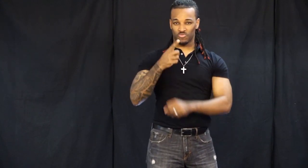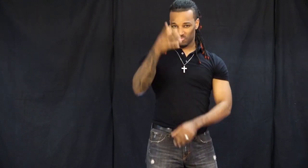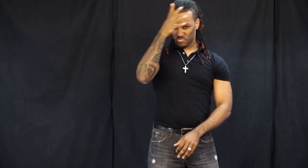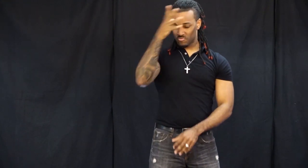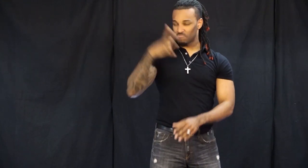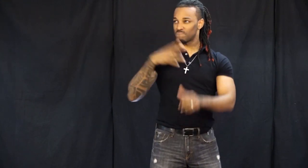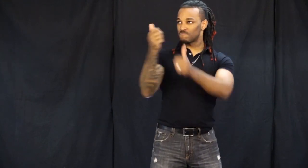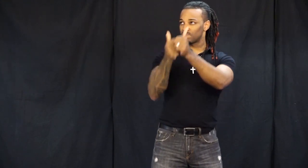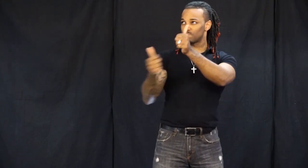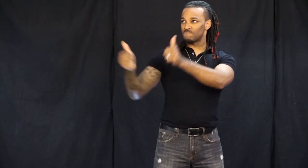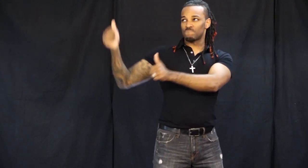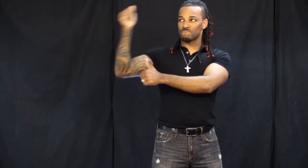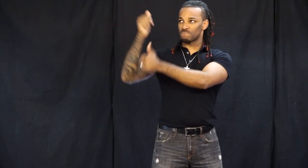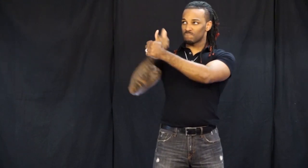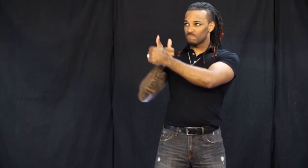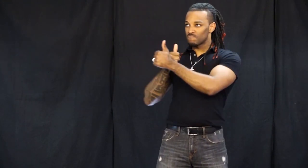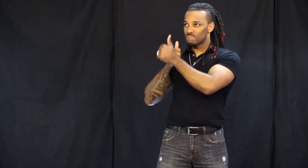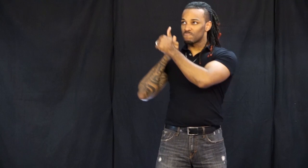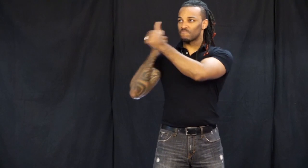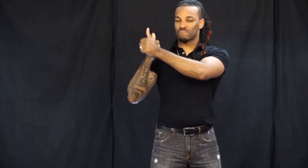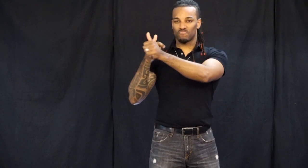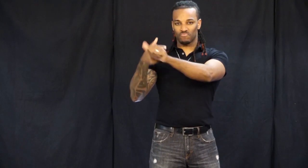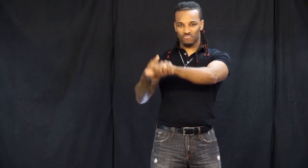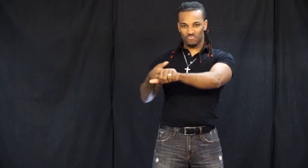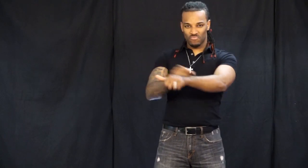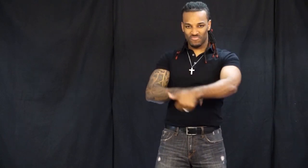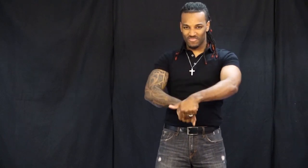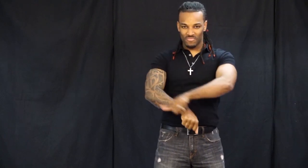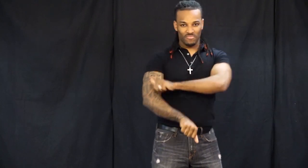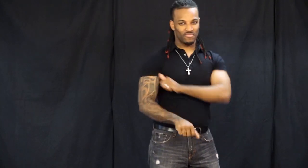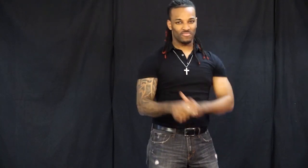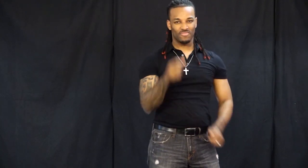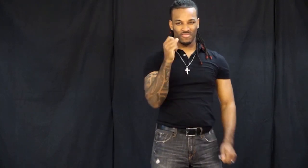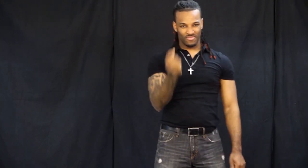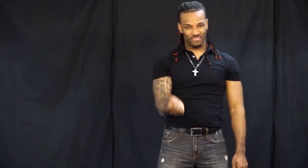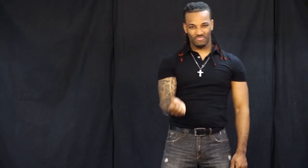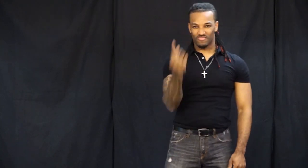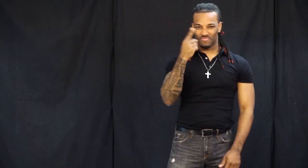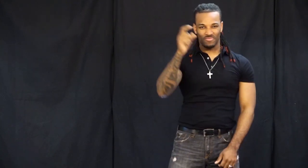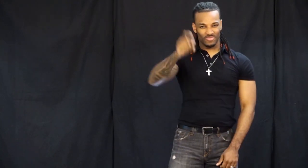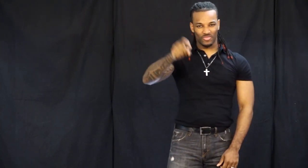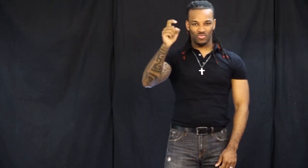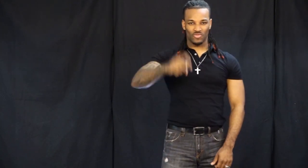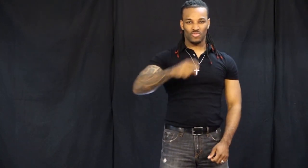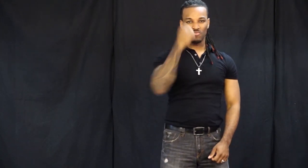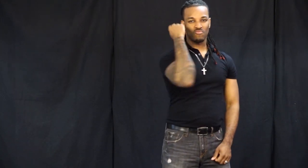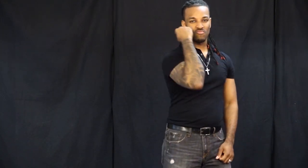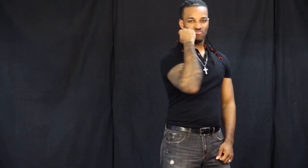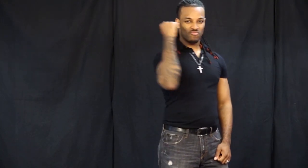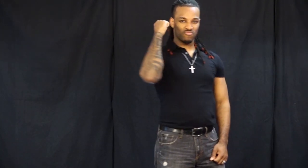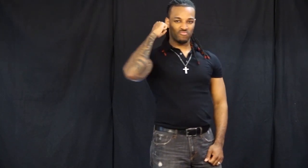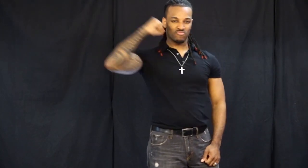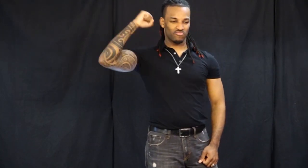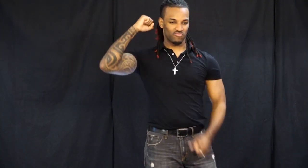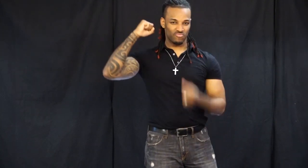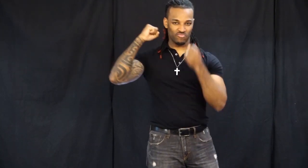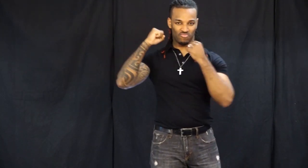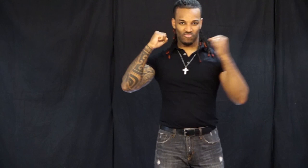there's only one man who can give us a command so we can rise up. Understand, it's the only way to rise up,